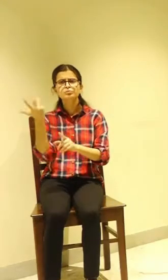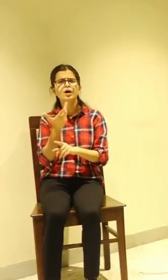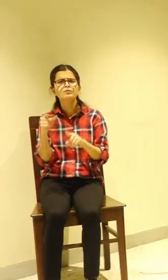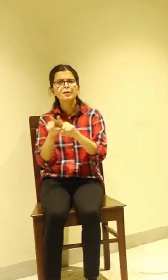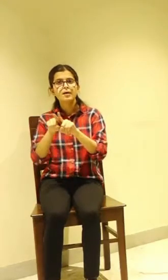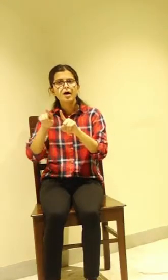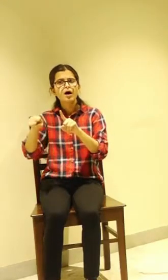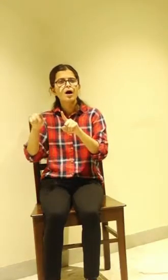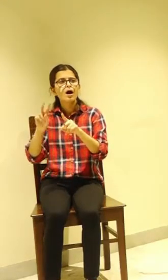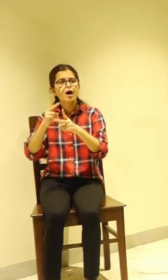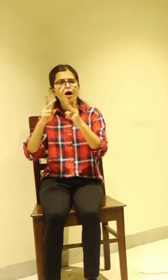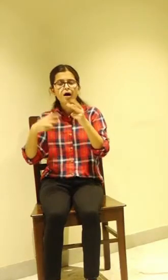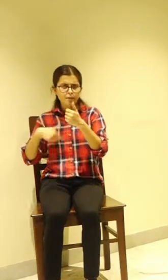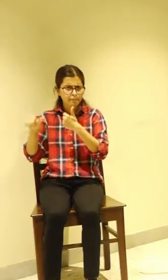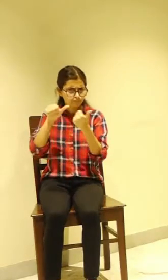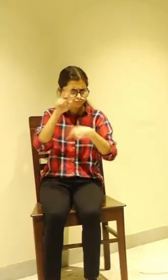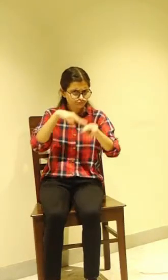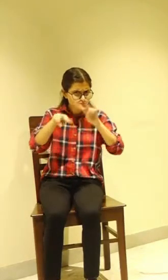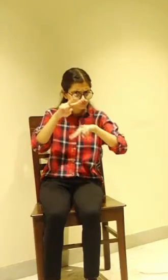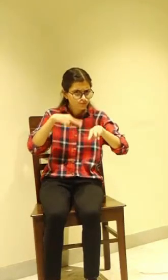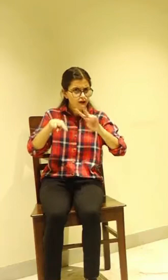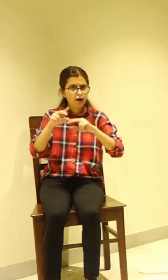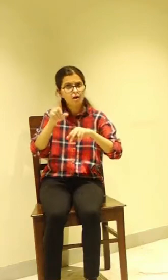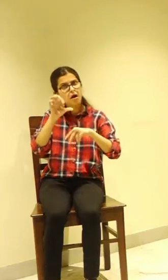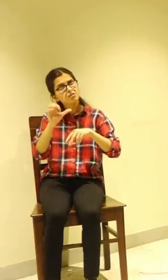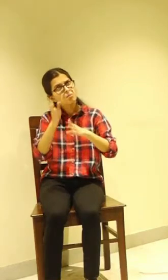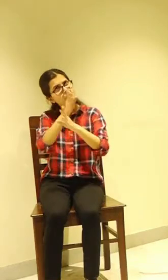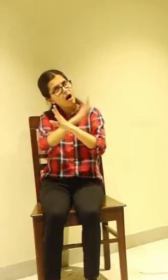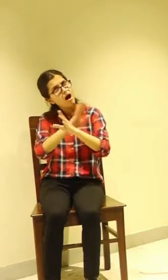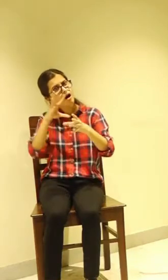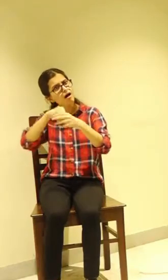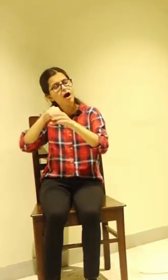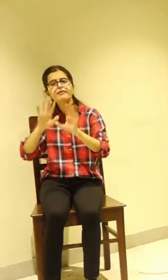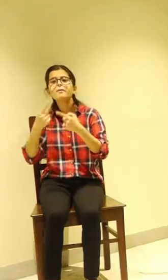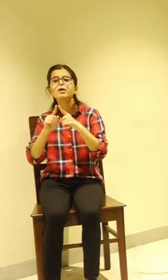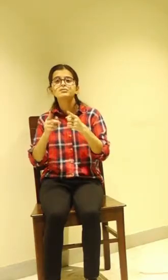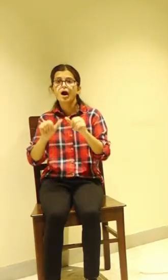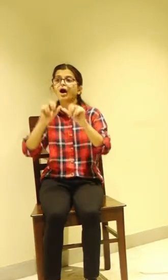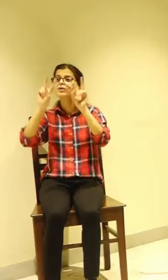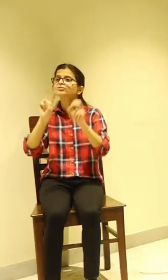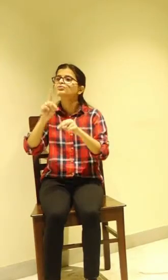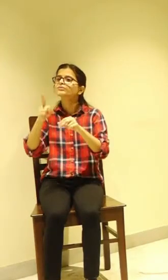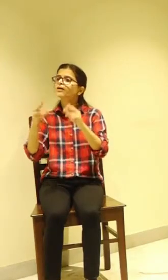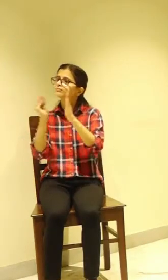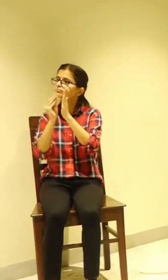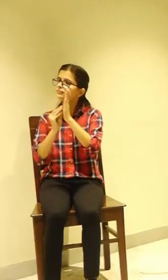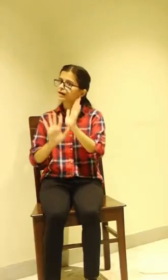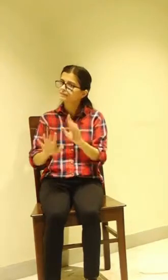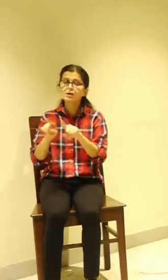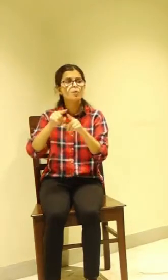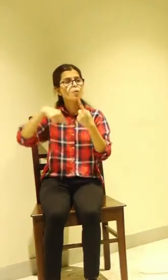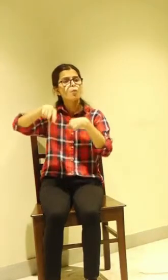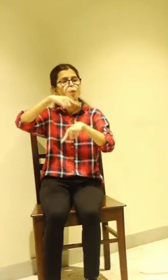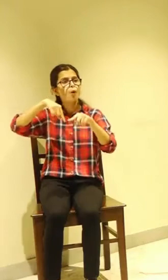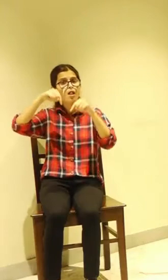standard review, which was very much part of 19, was now brought into Article 21 and for life and liberty, which is how today we are